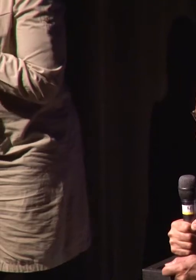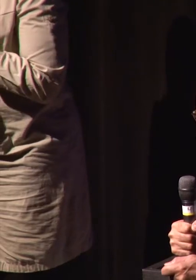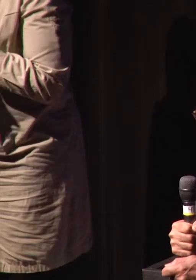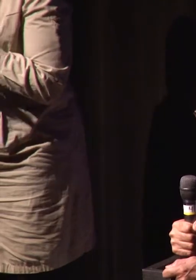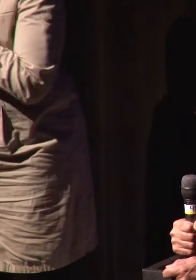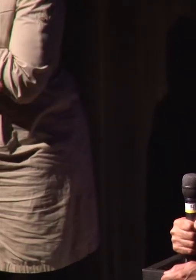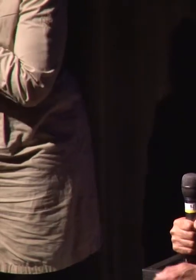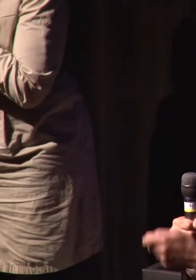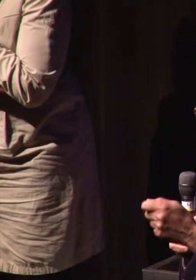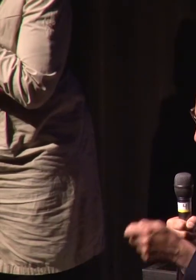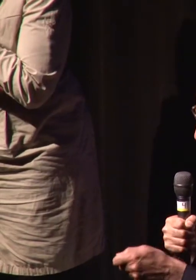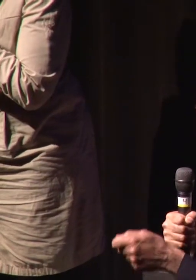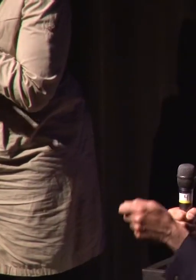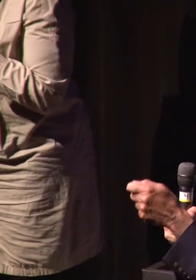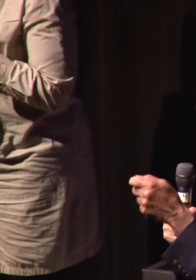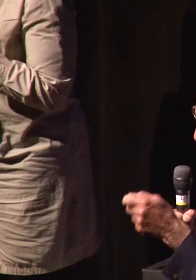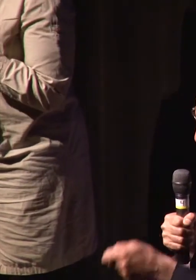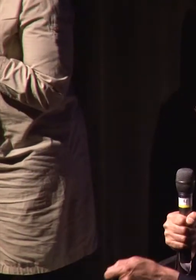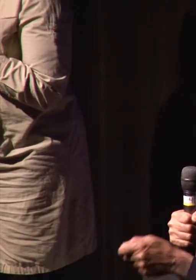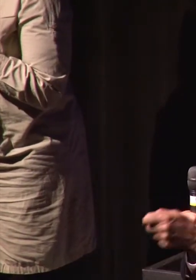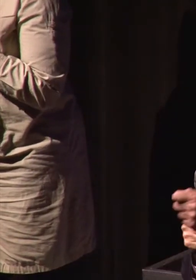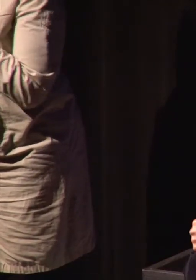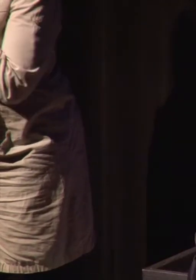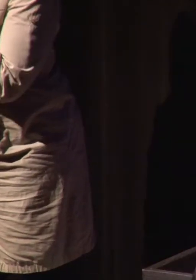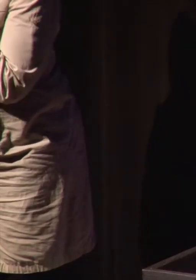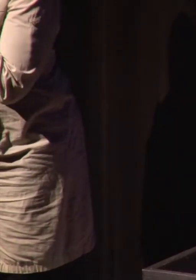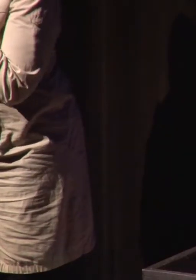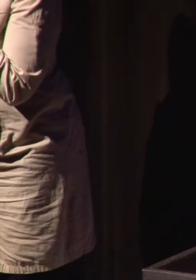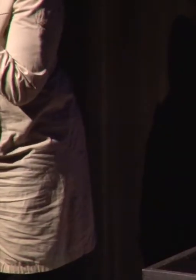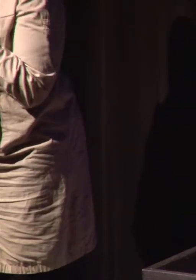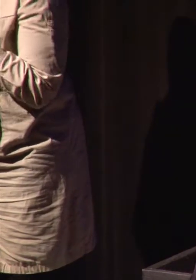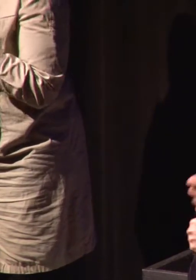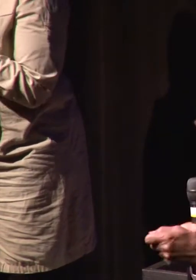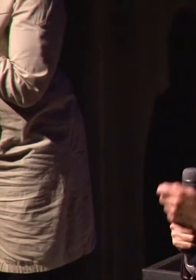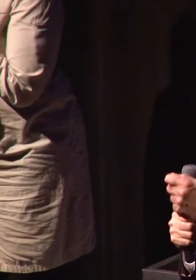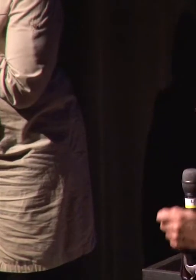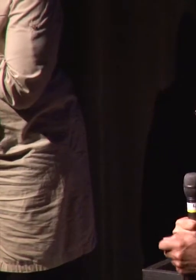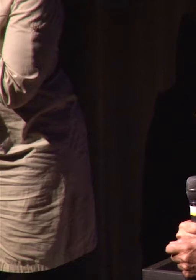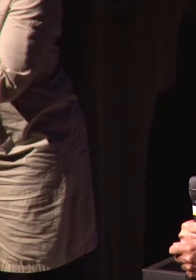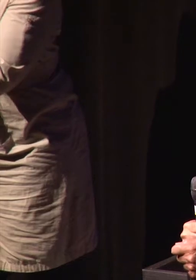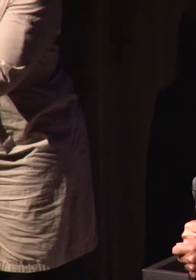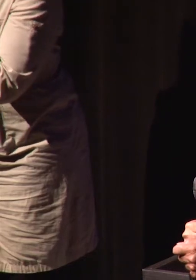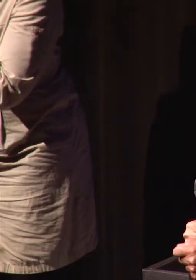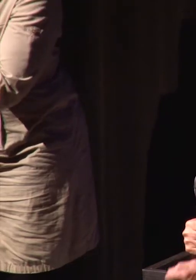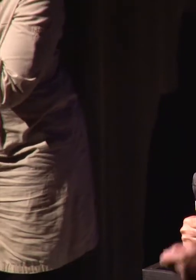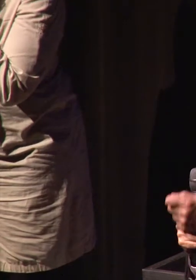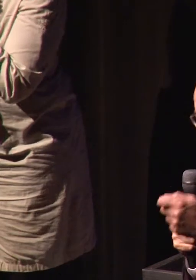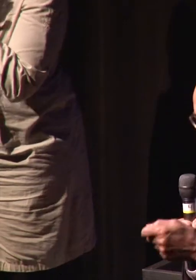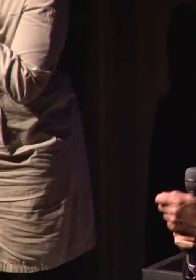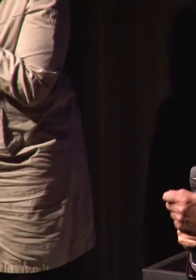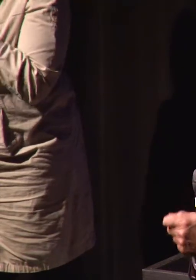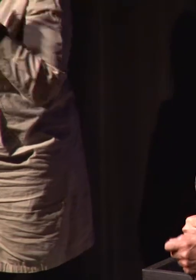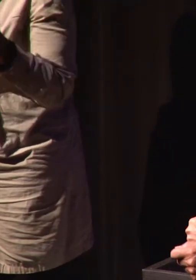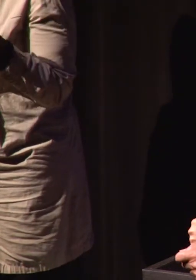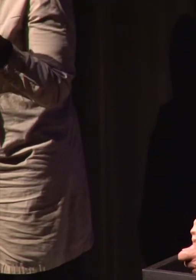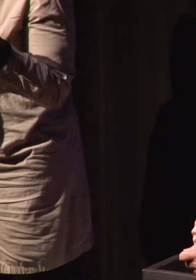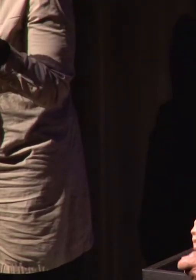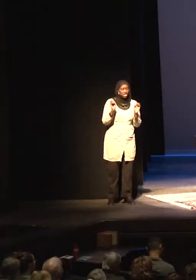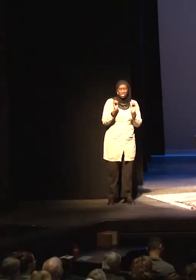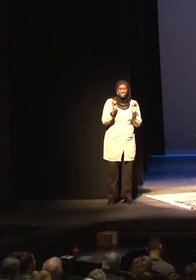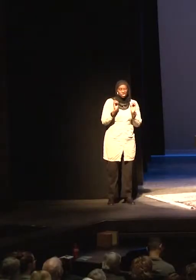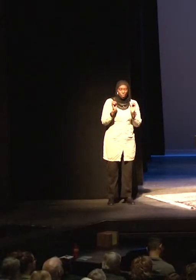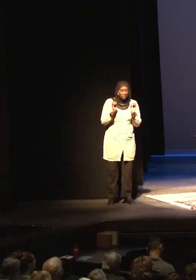only nation on earth that loves the values of the Constitution so very much. Nobody can defeat